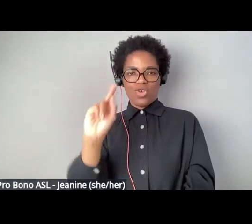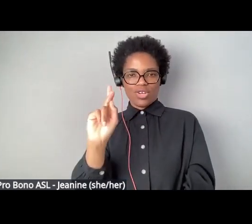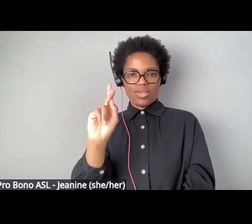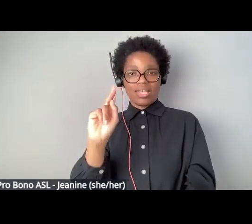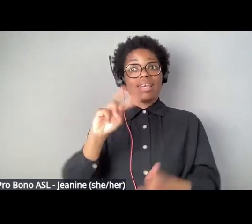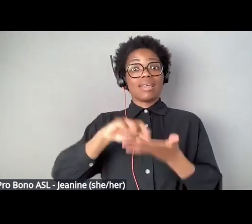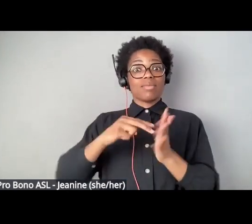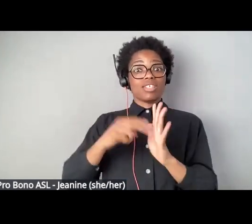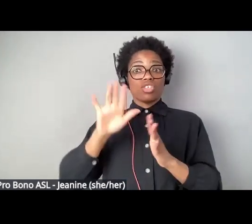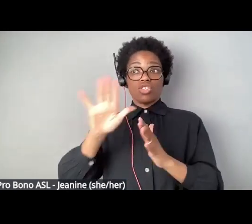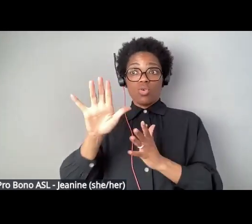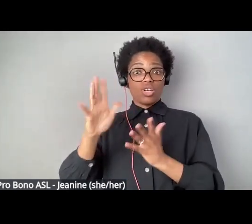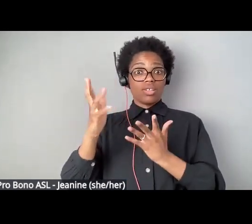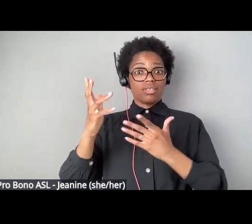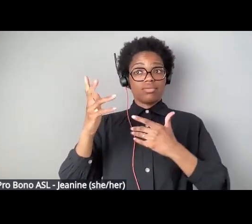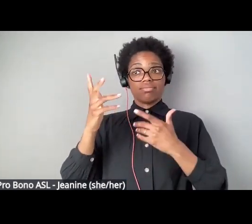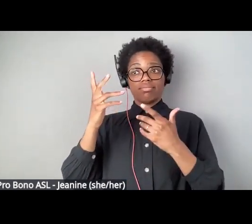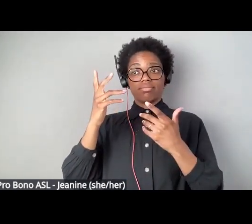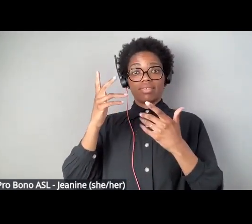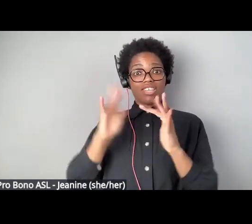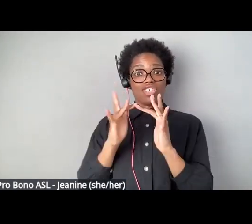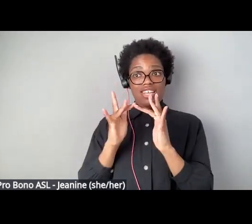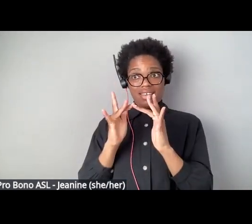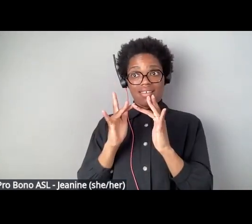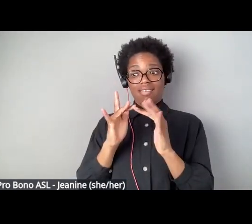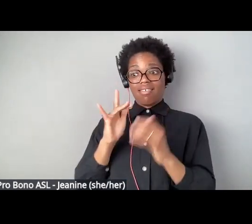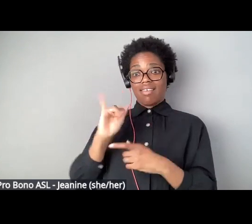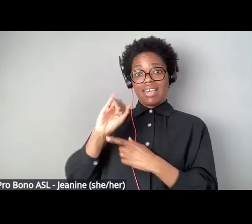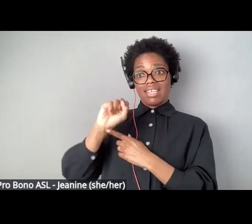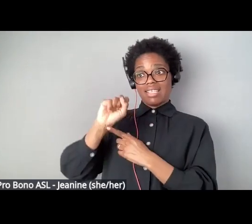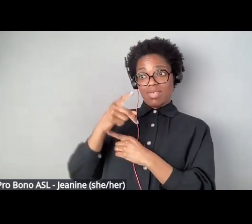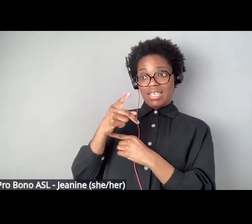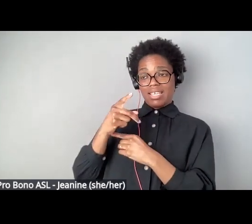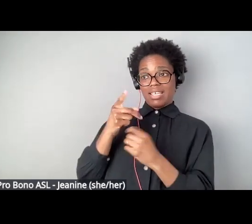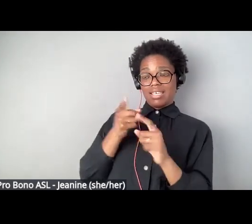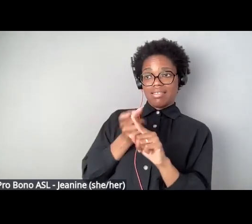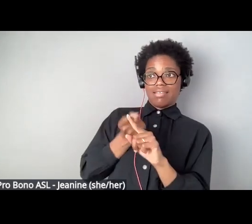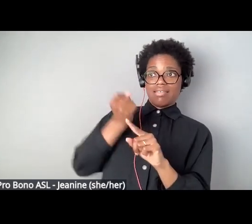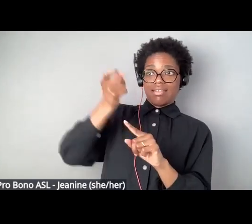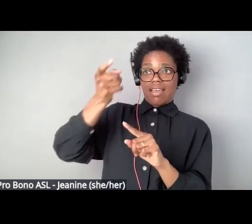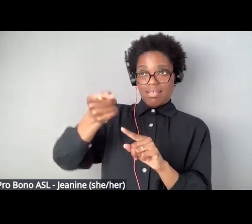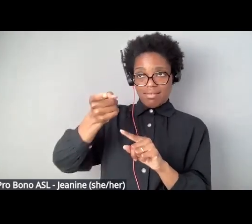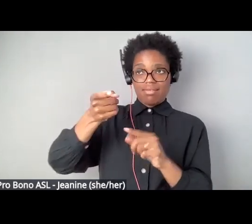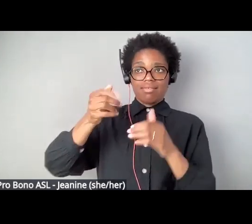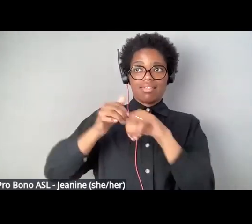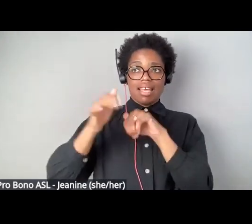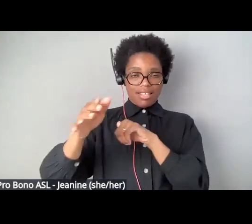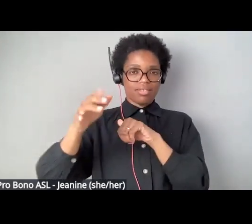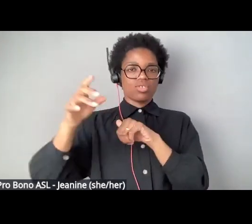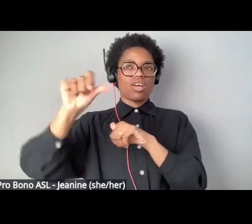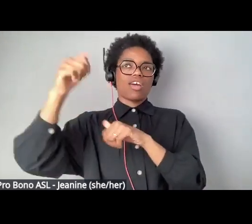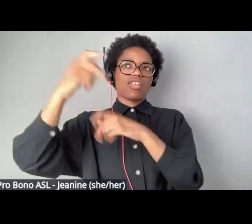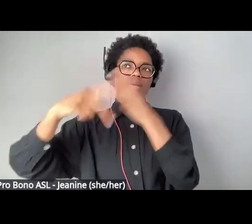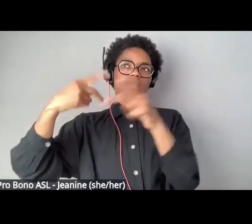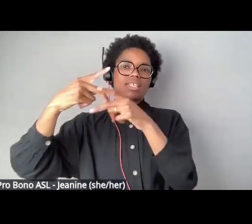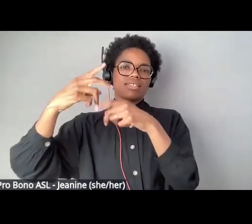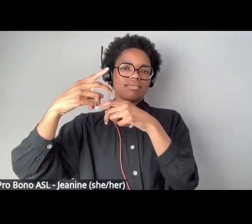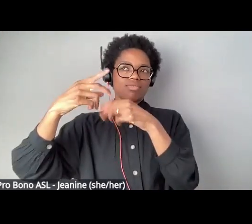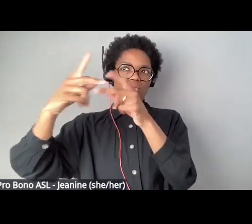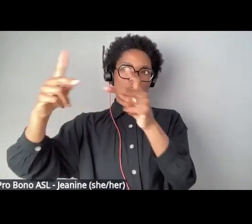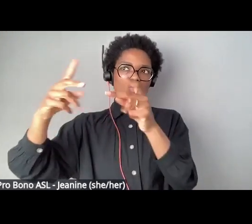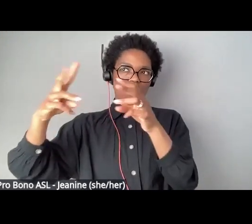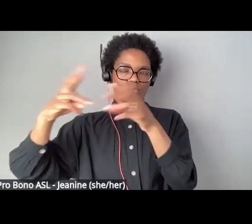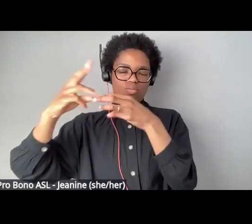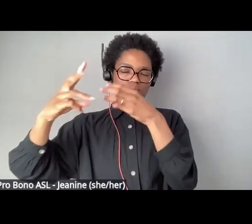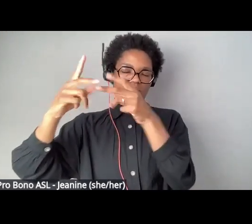world to change your ISP. That's your internet service protocol. That is a piece of your identity. So they're hiding that one piece of your identity to make it look